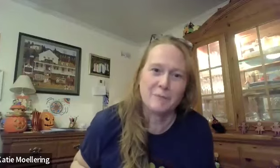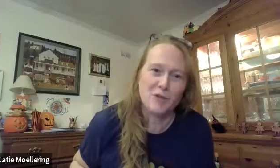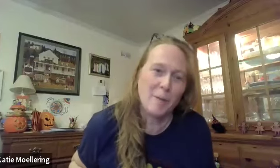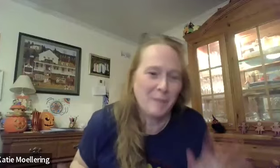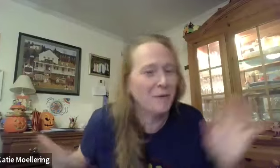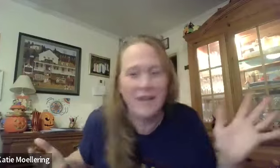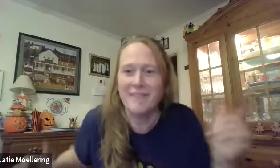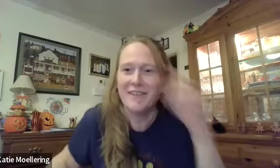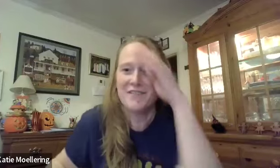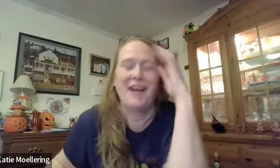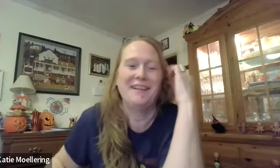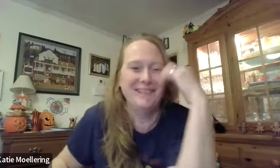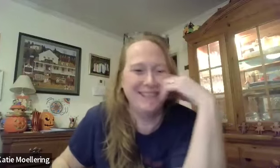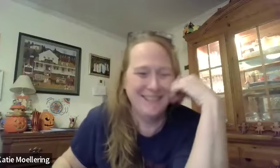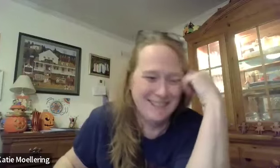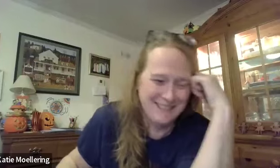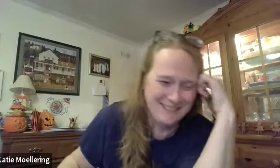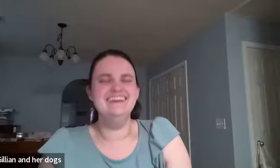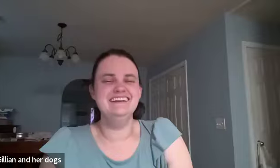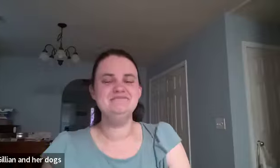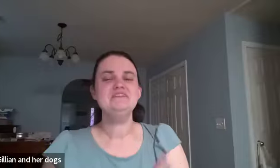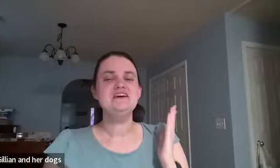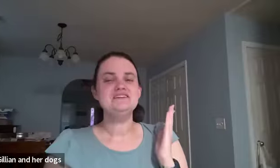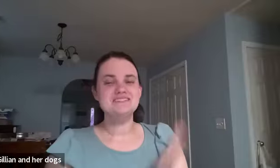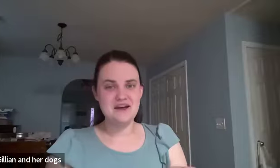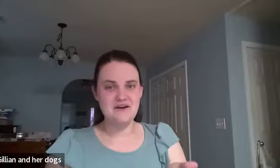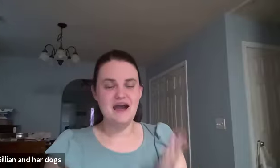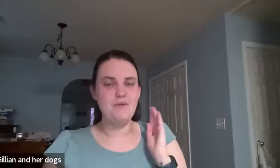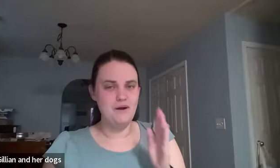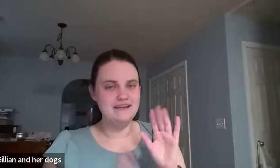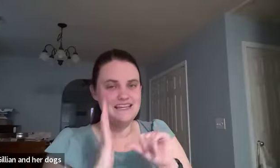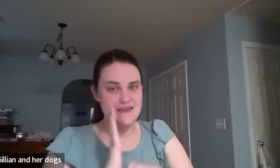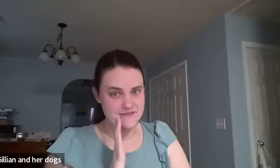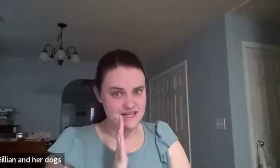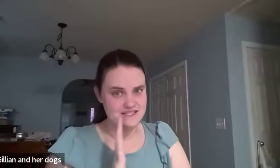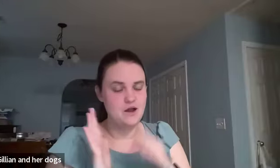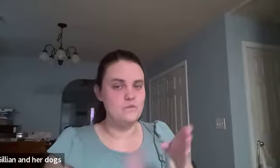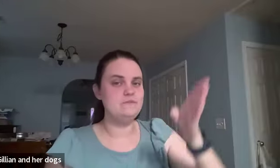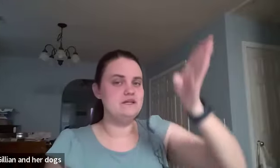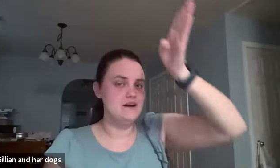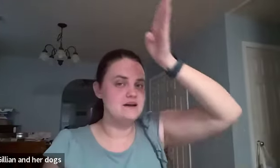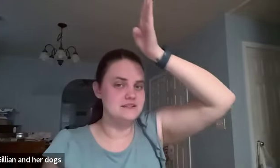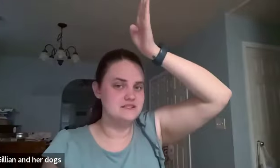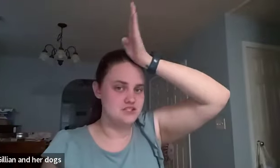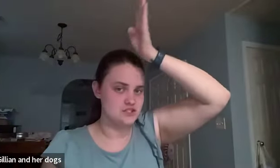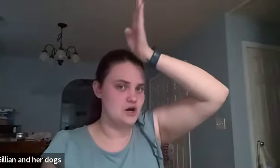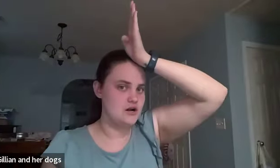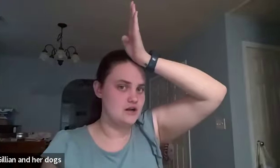was dropping, but and then whatever, at the it's top, fine. right? So I wanted to emphasize that only because shark,